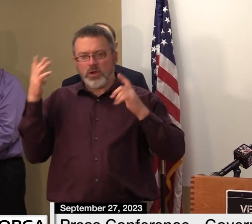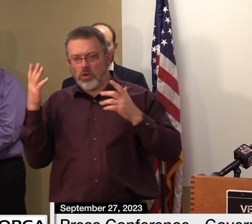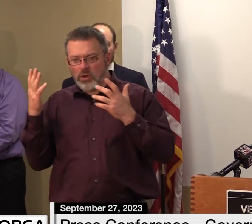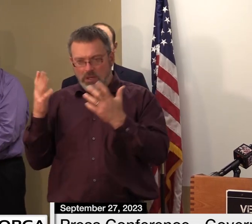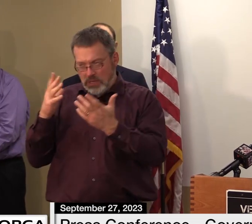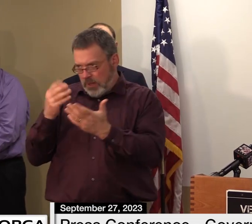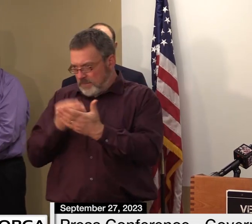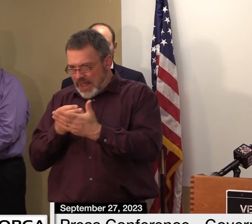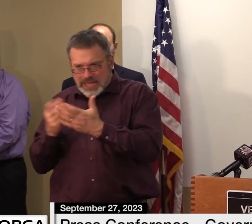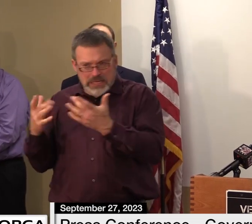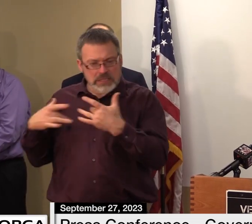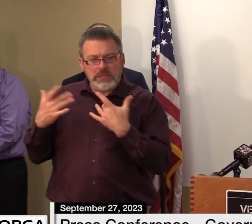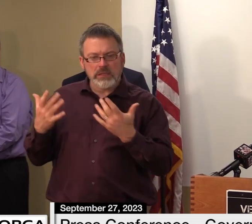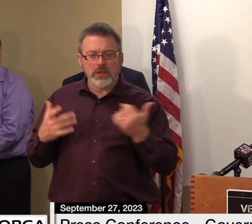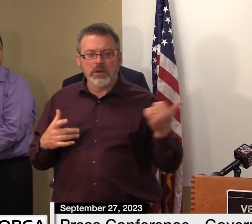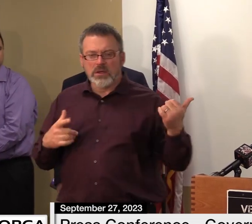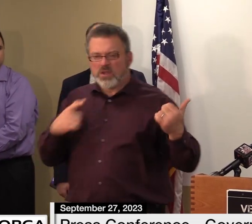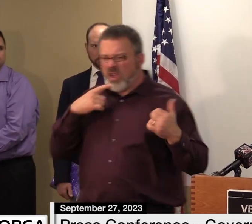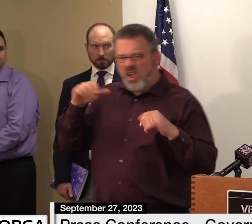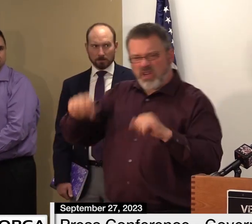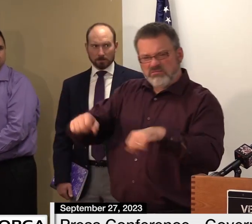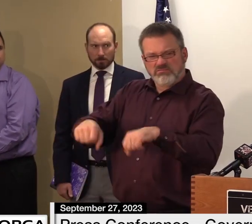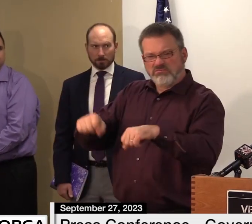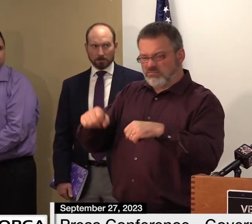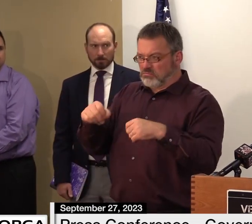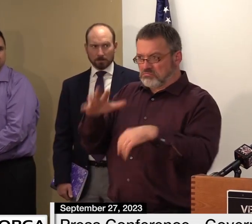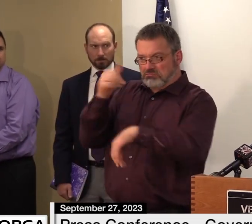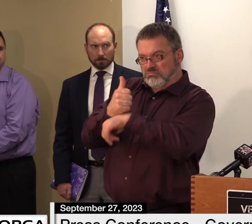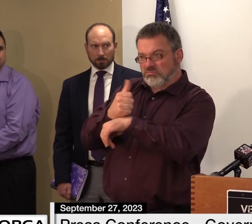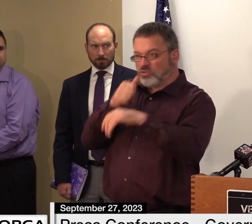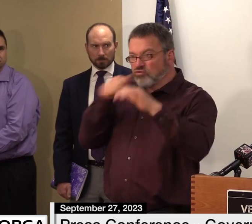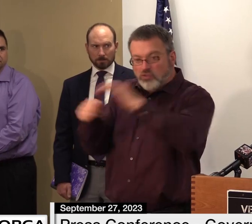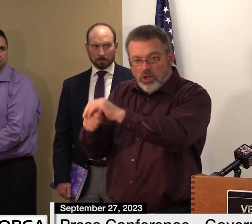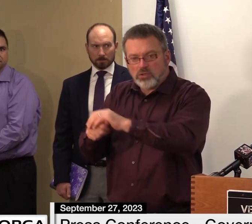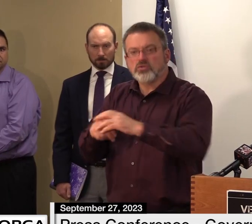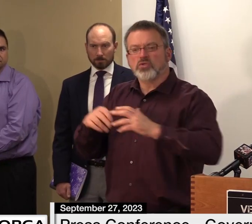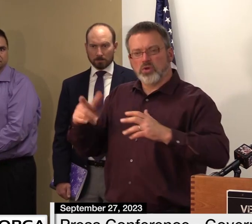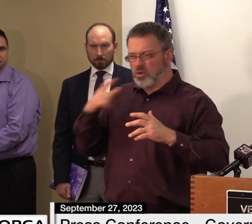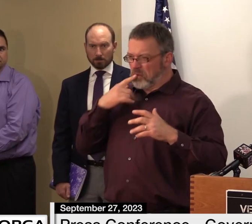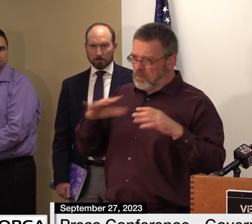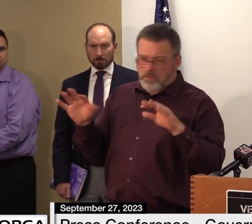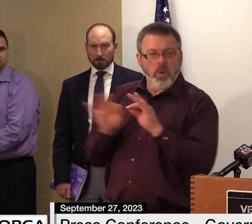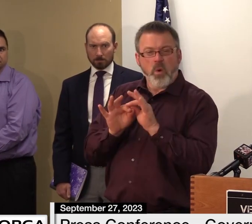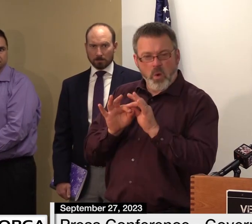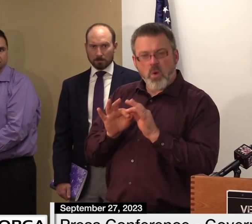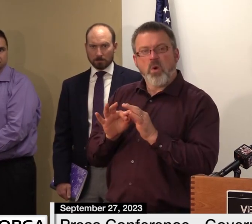Yeah, I mean, increasing shelter capacity is going to be key, I believe.